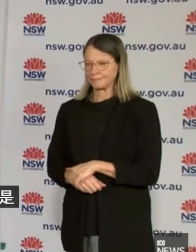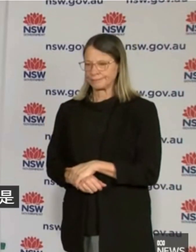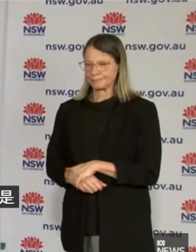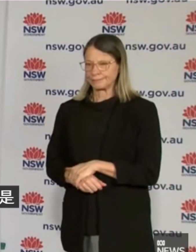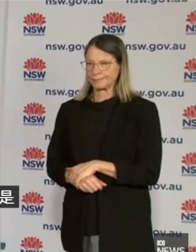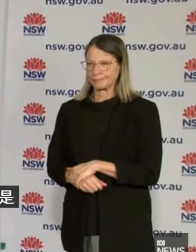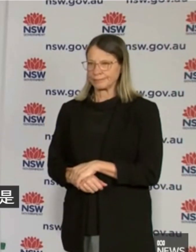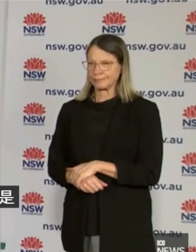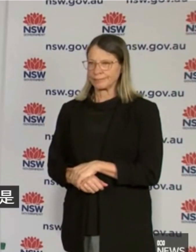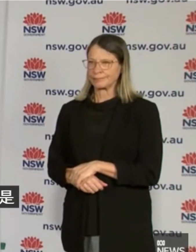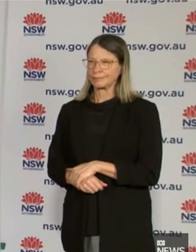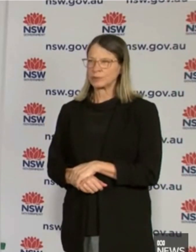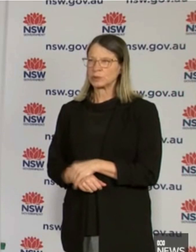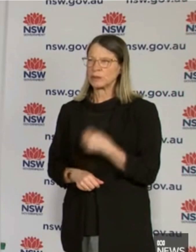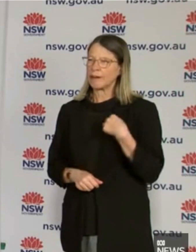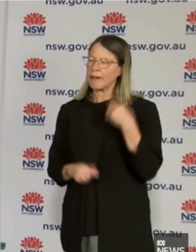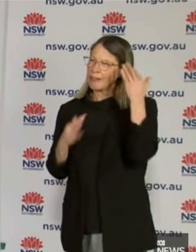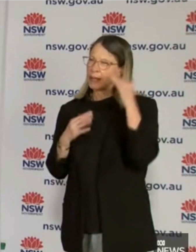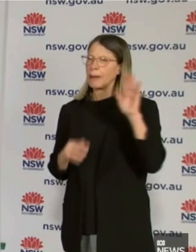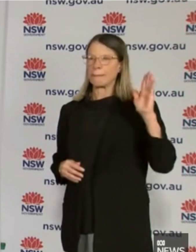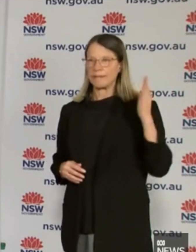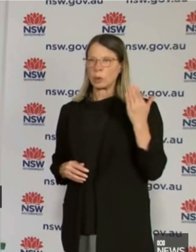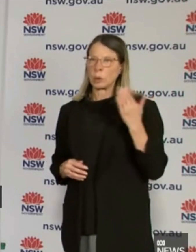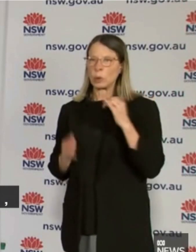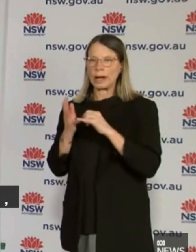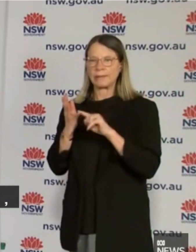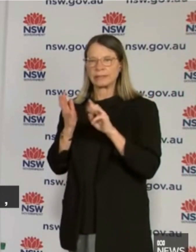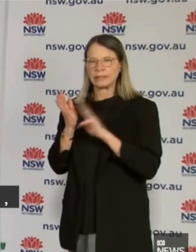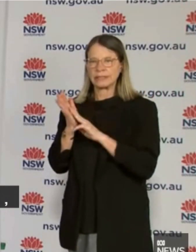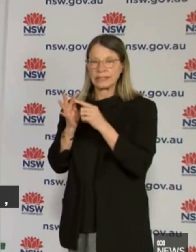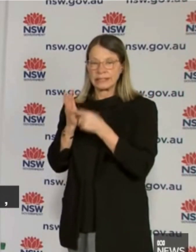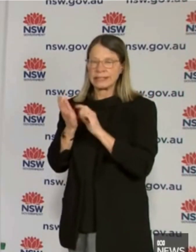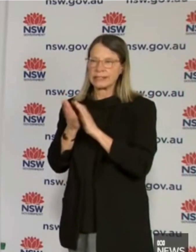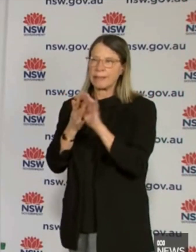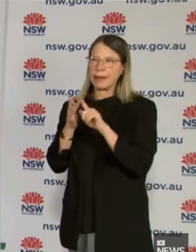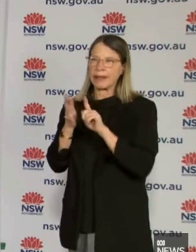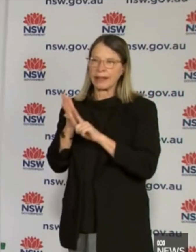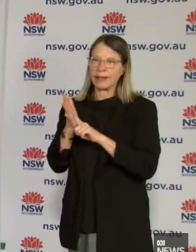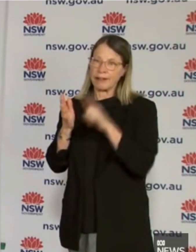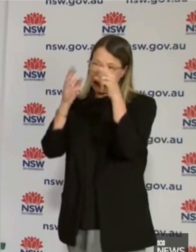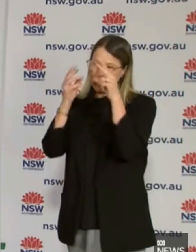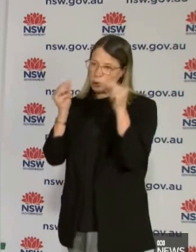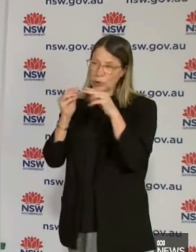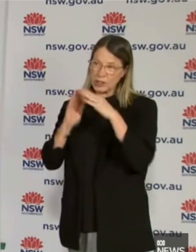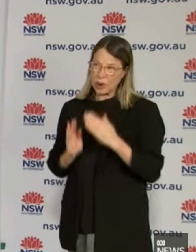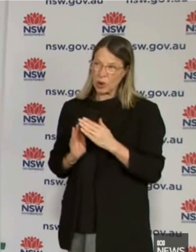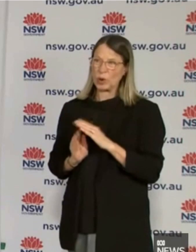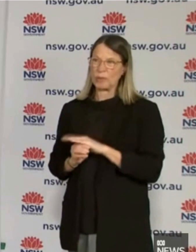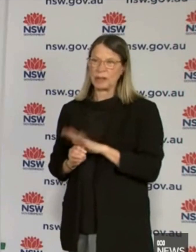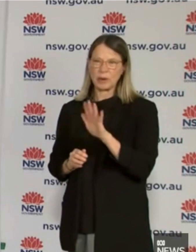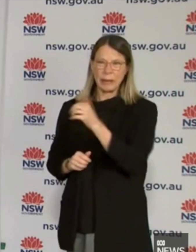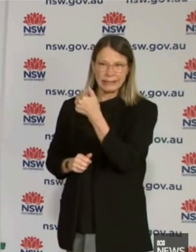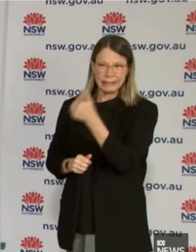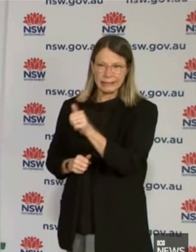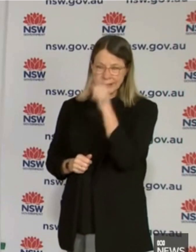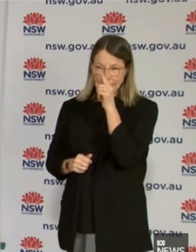thinking back to the Summer Hill aged care facility about 6 or 8 weeks ago, they had about 60-odd people in that facility,